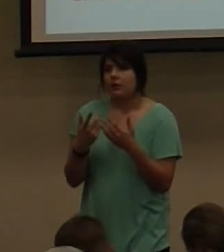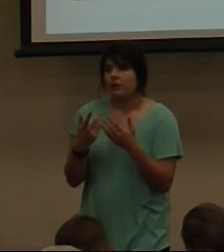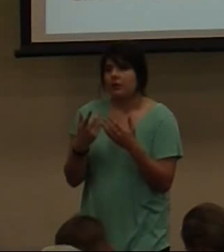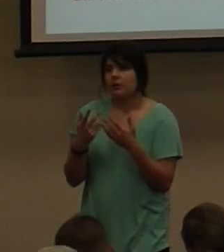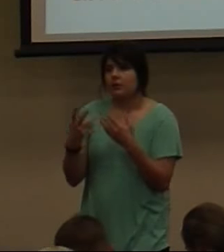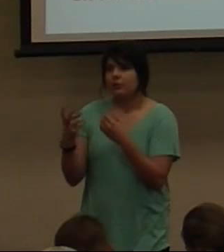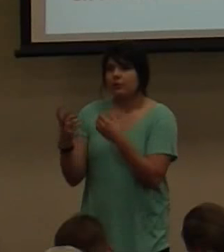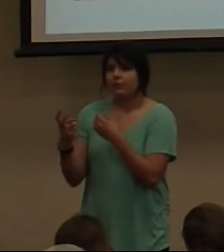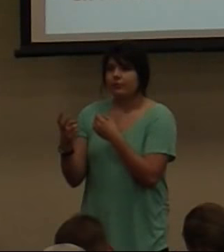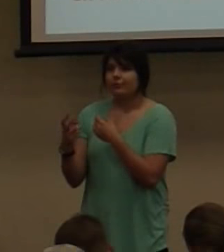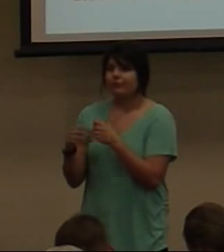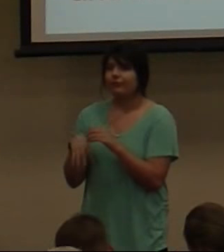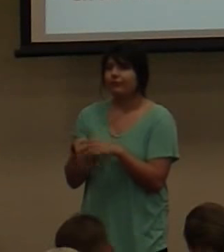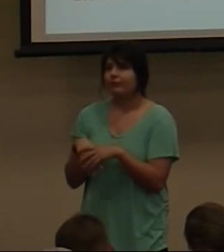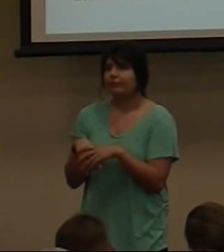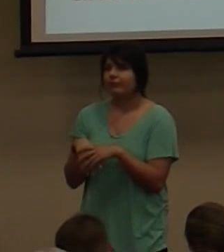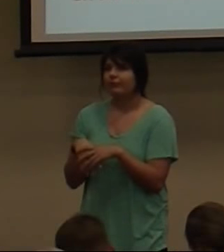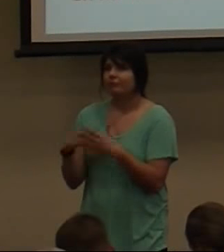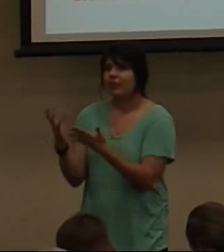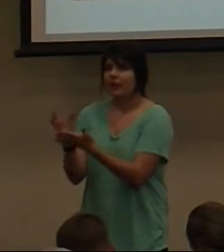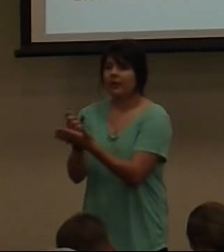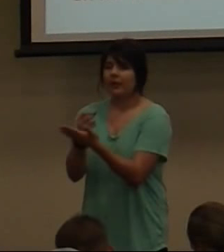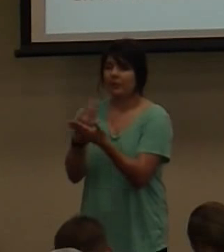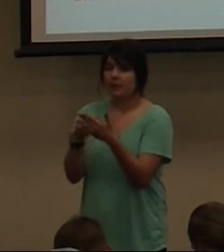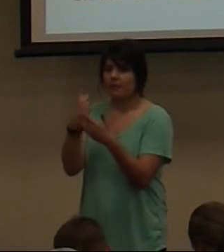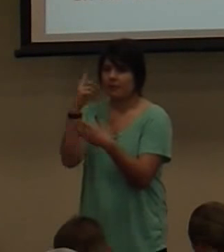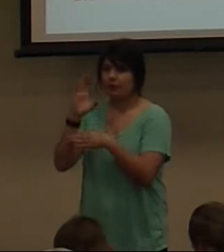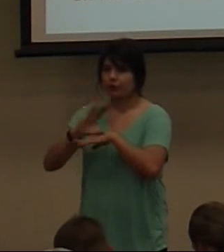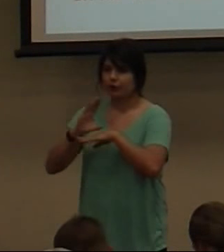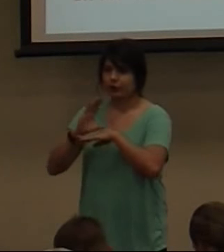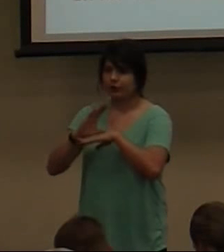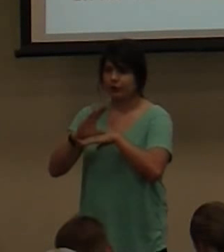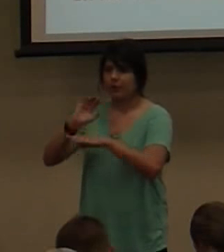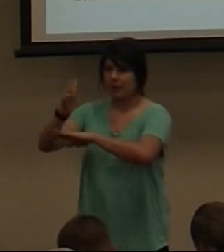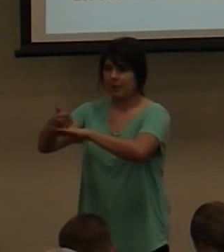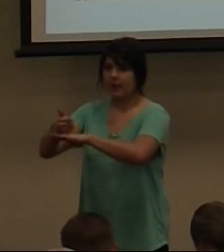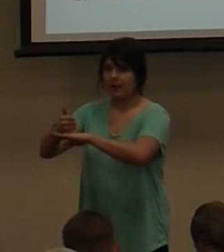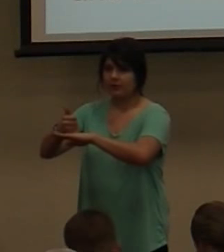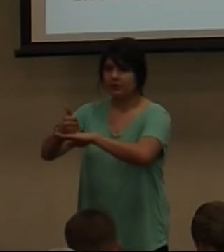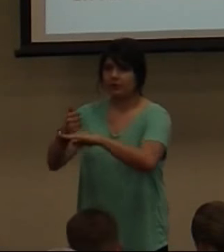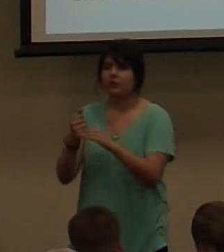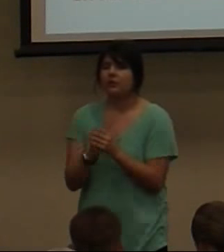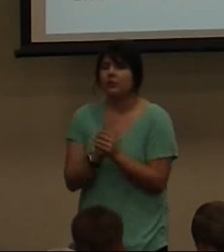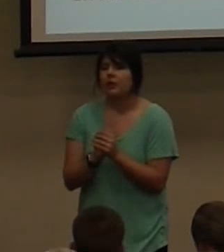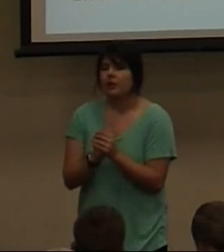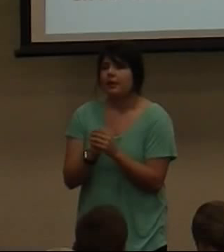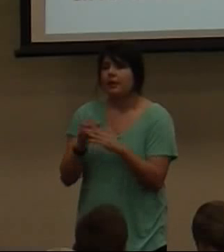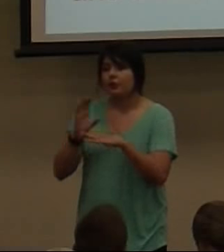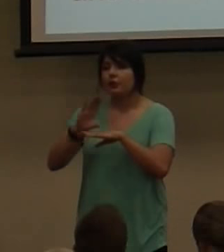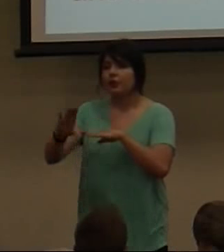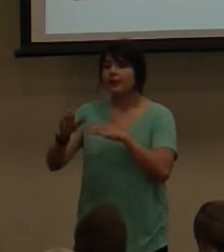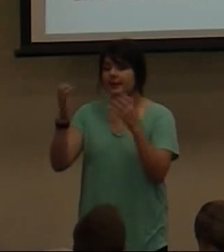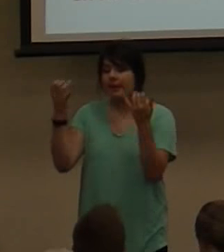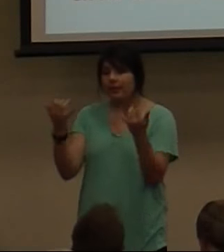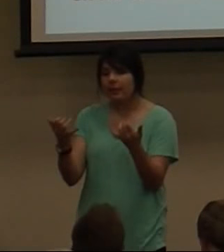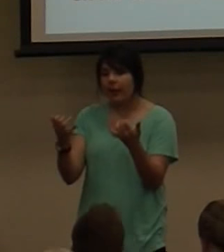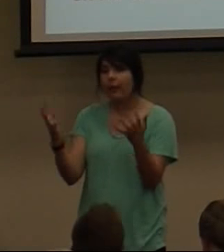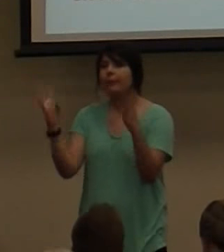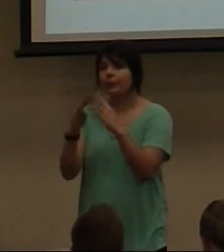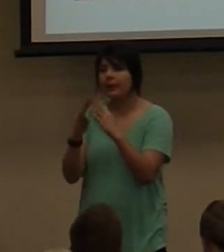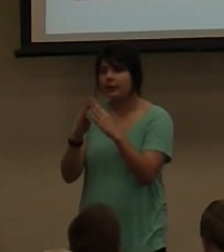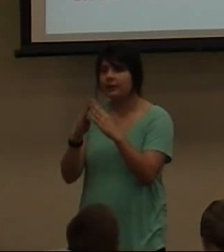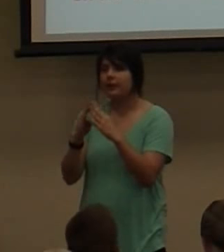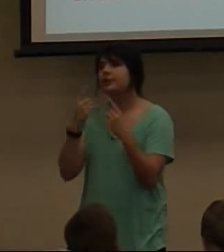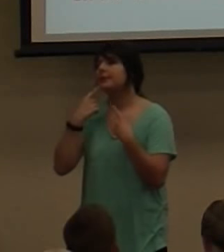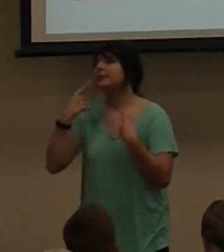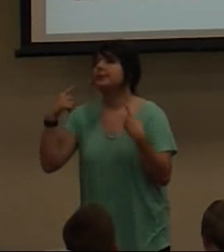a church in that community, a Church of Christ that is meeting and thriving now.